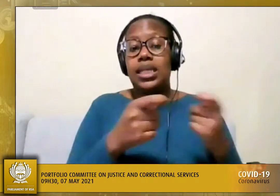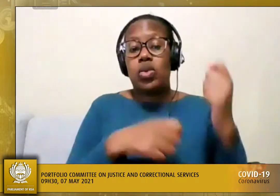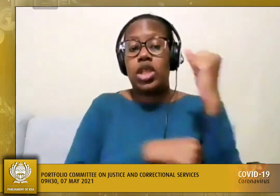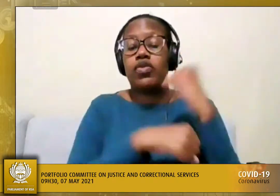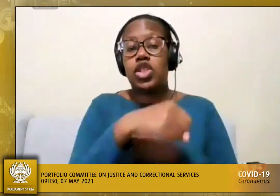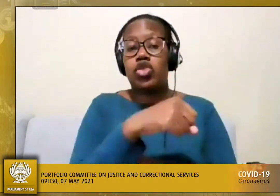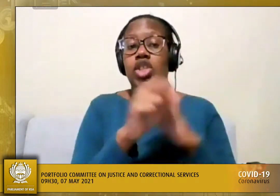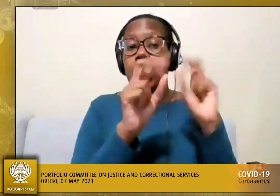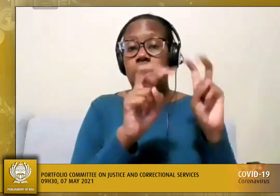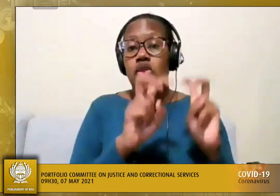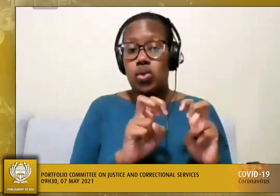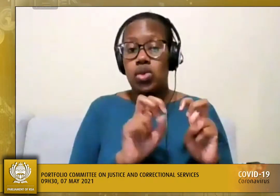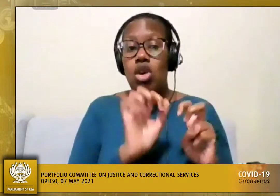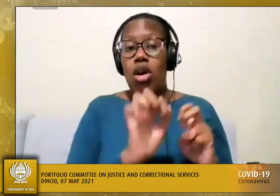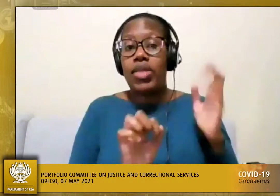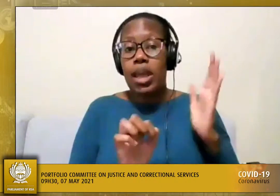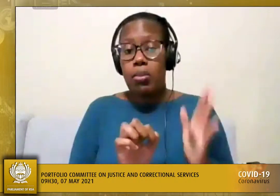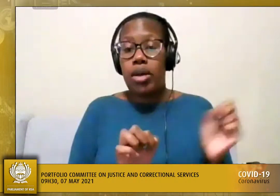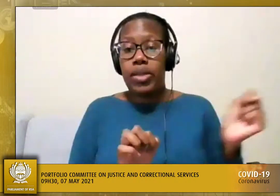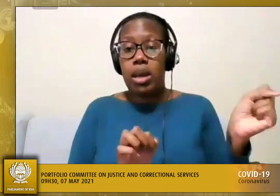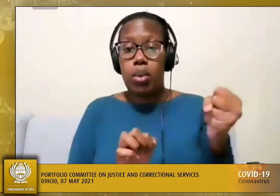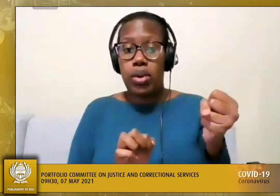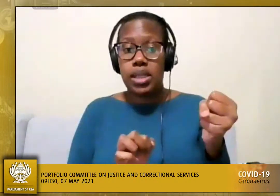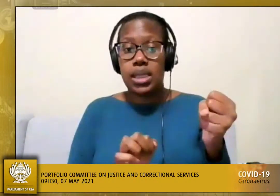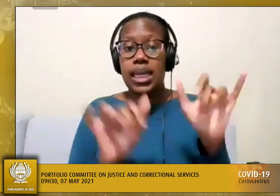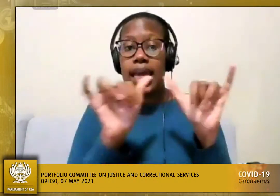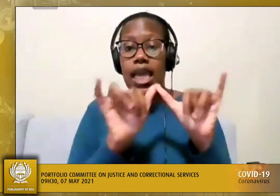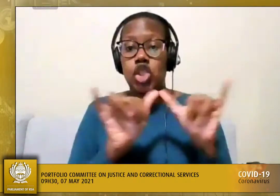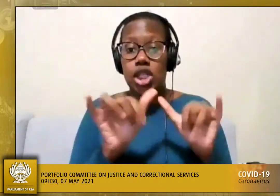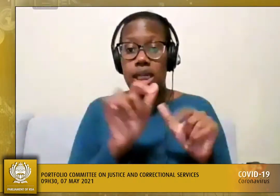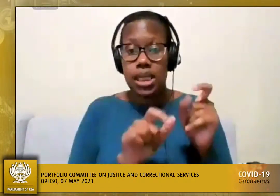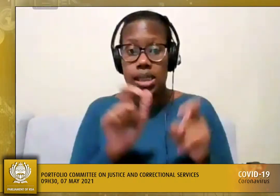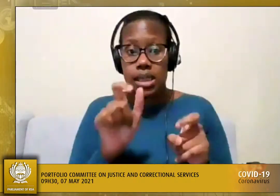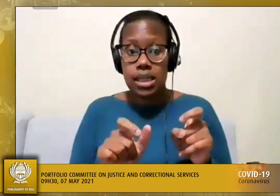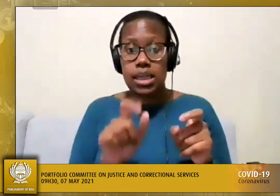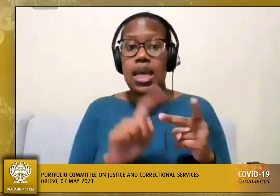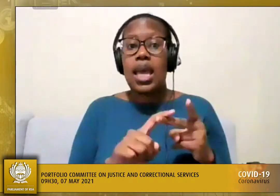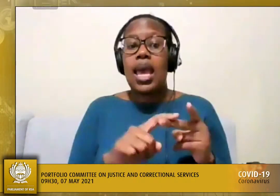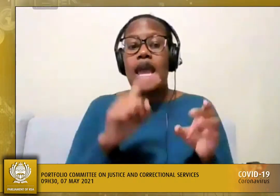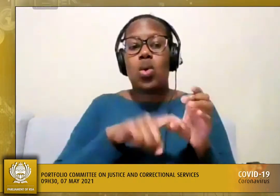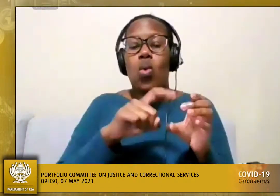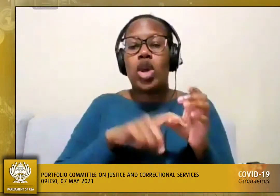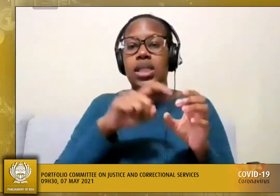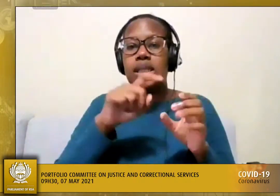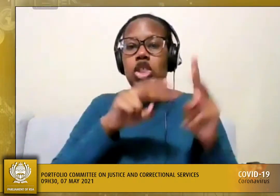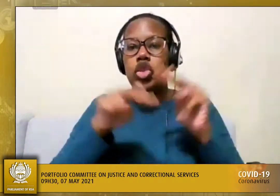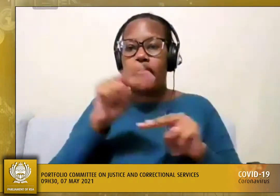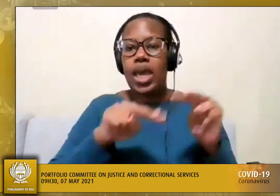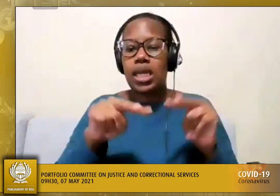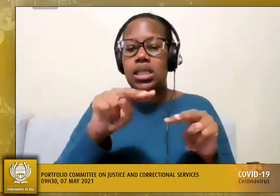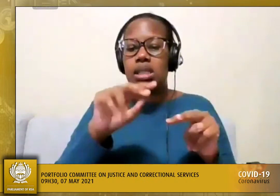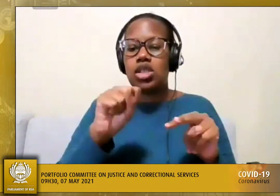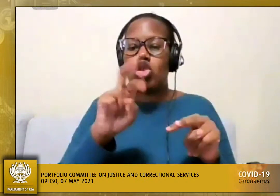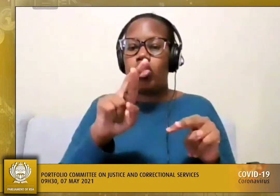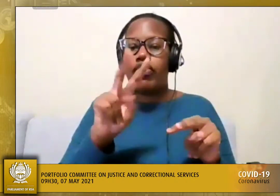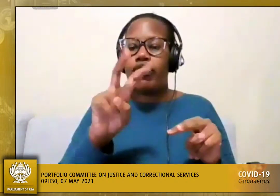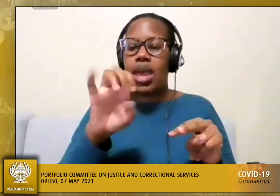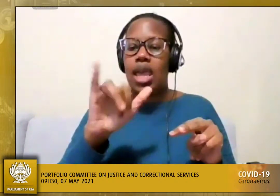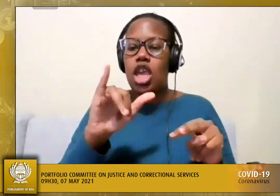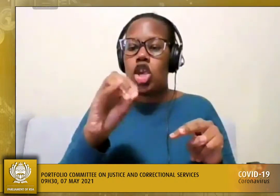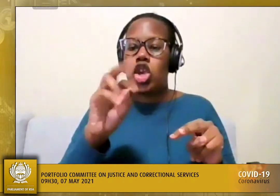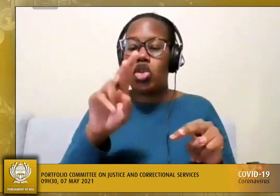issues they have on their part appointed engineers and quantity surveyors so one of the issues that you